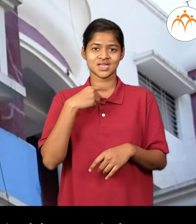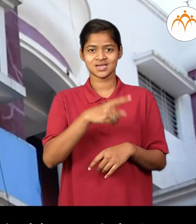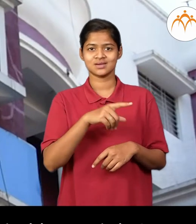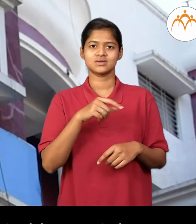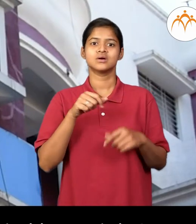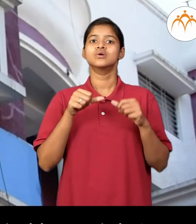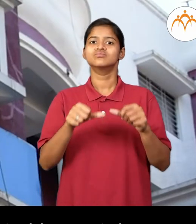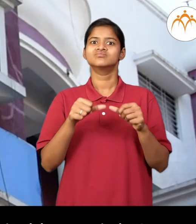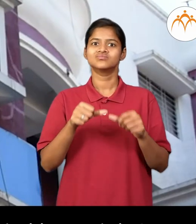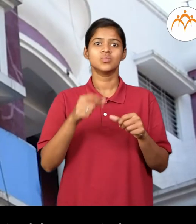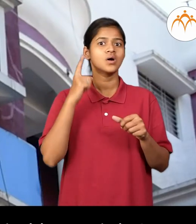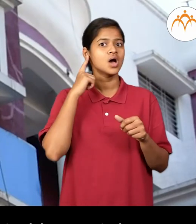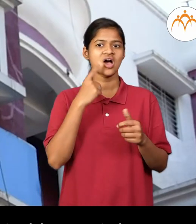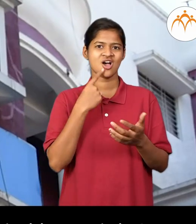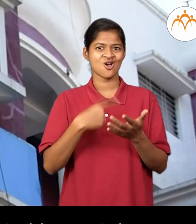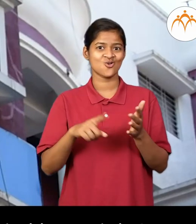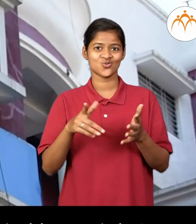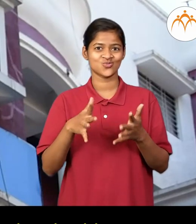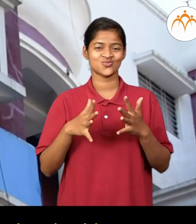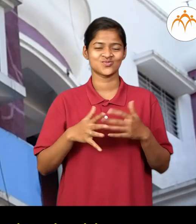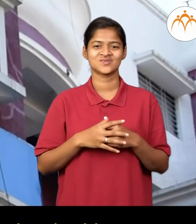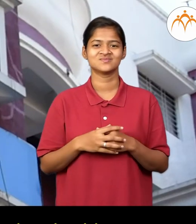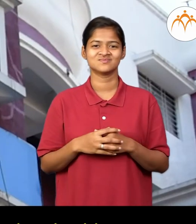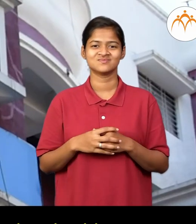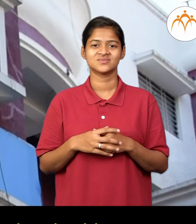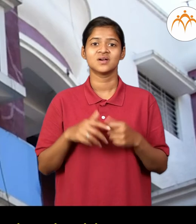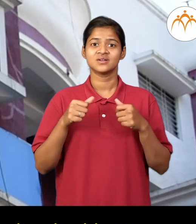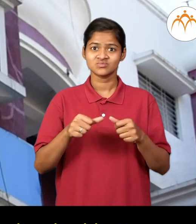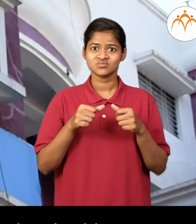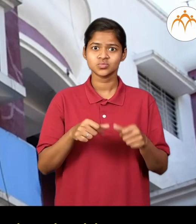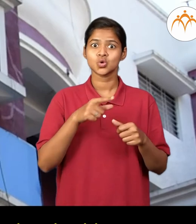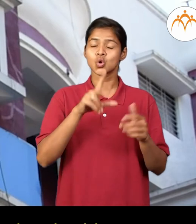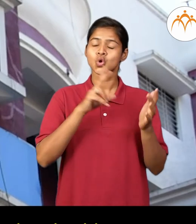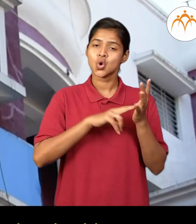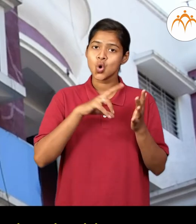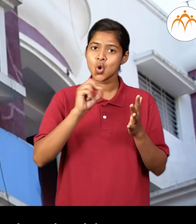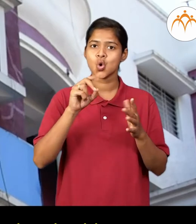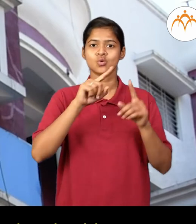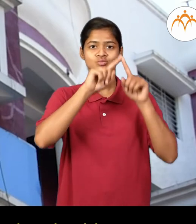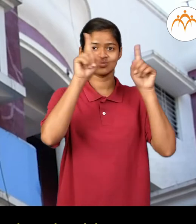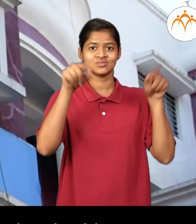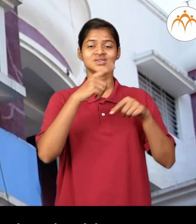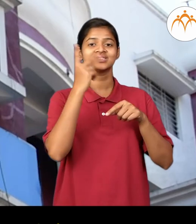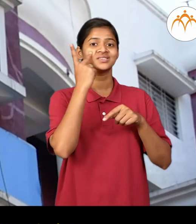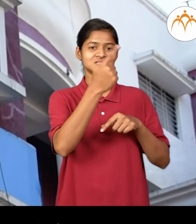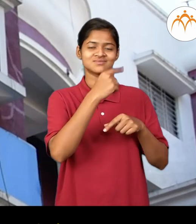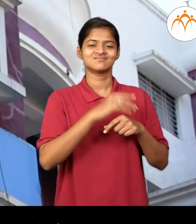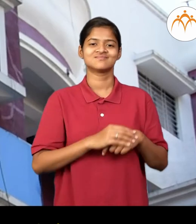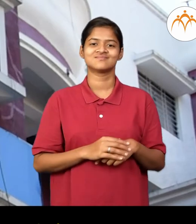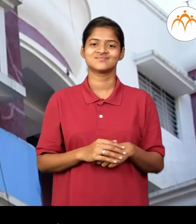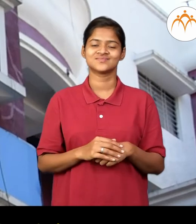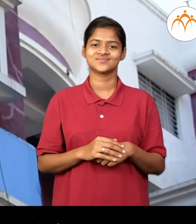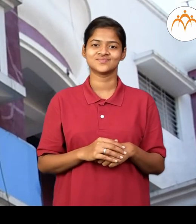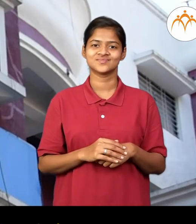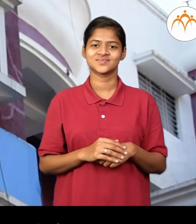there is a hospital here. So, horn should not be honked here. This is